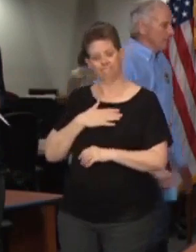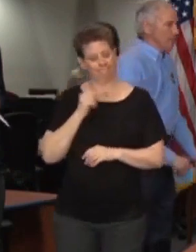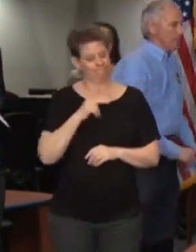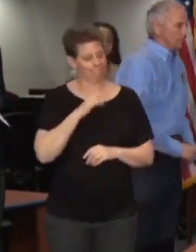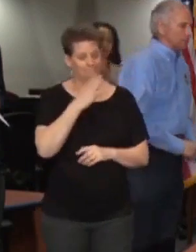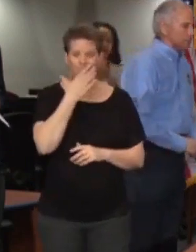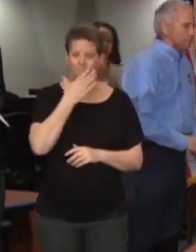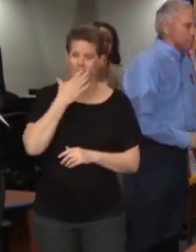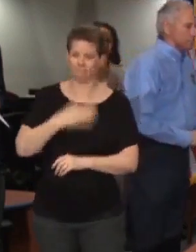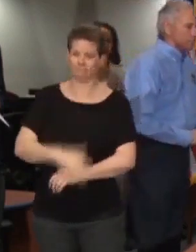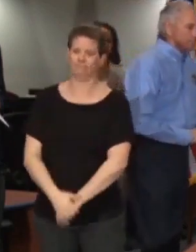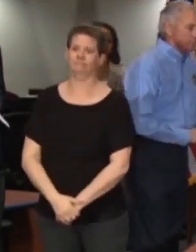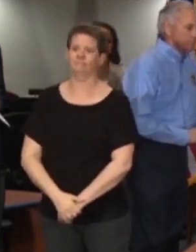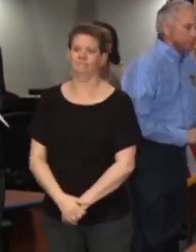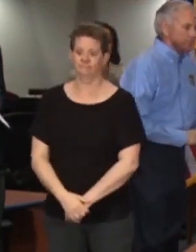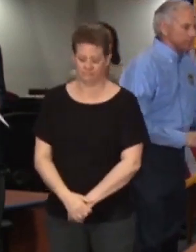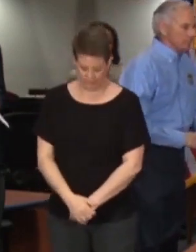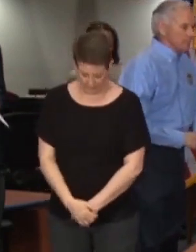Thank you.